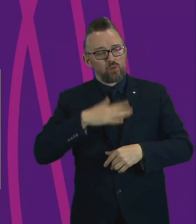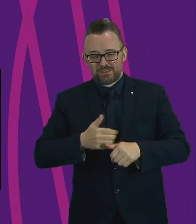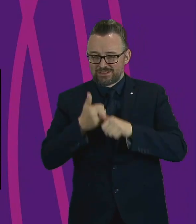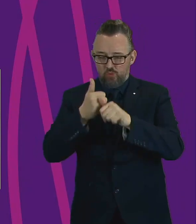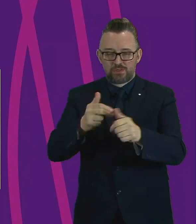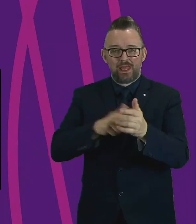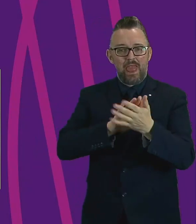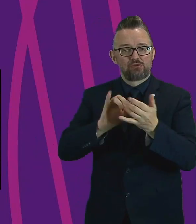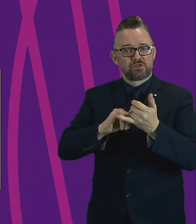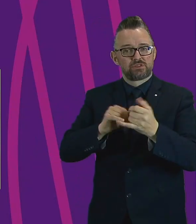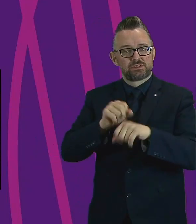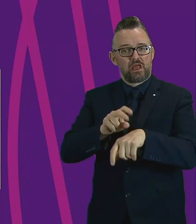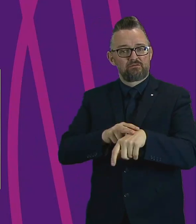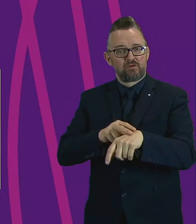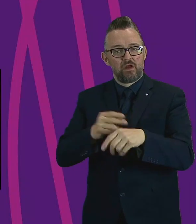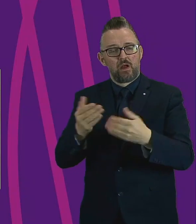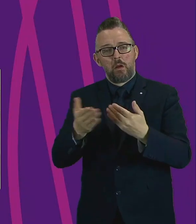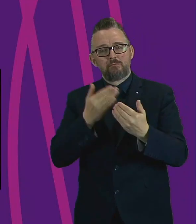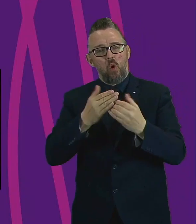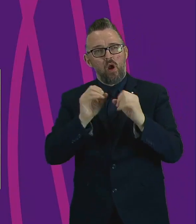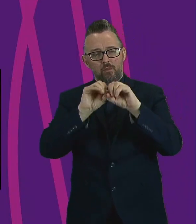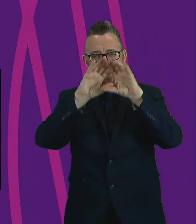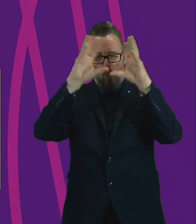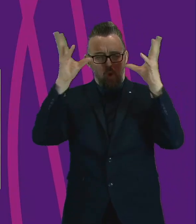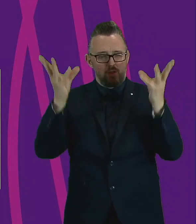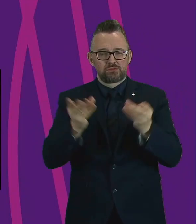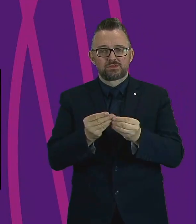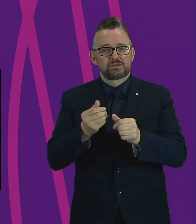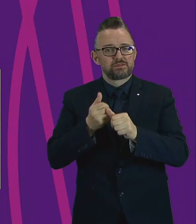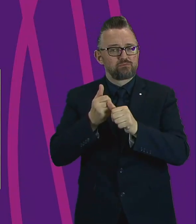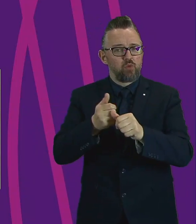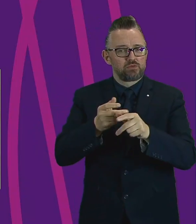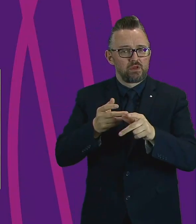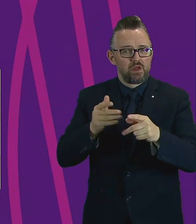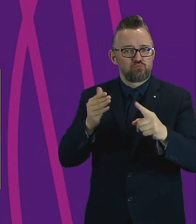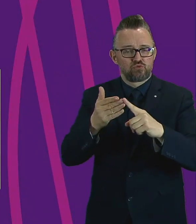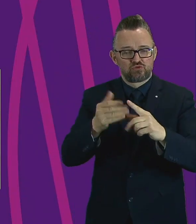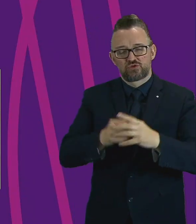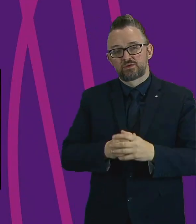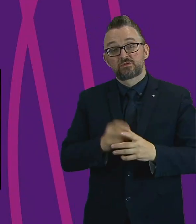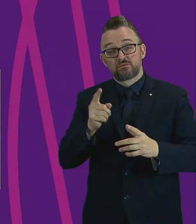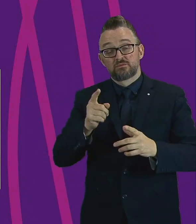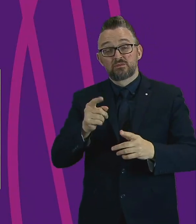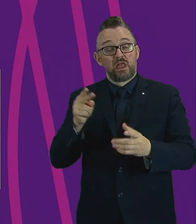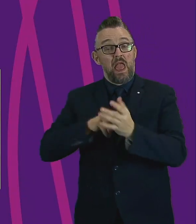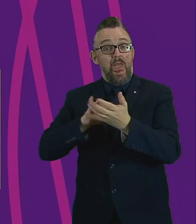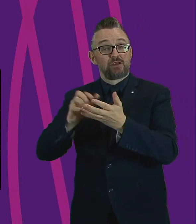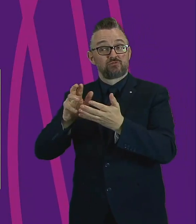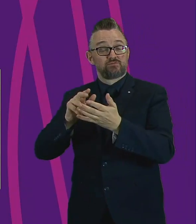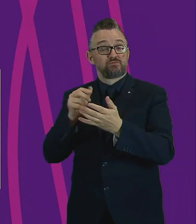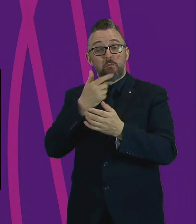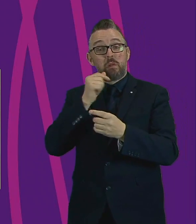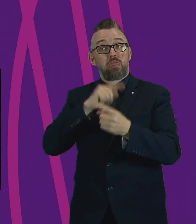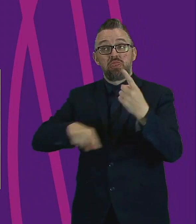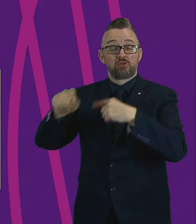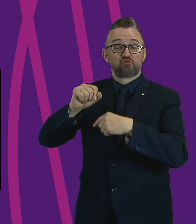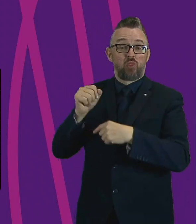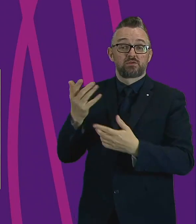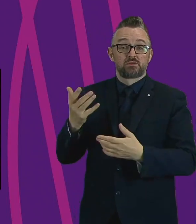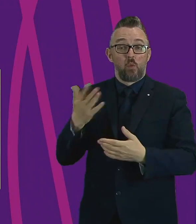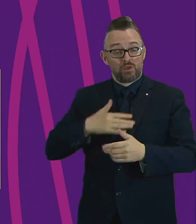and a more holistic approach to support them. It's clear that the public across Scotland now support that and want to see our NHS and social